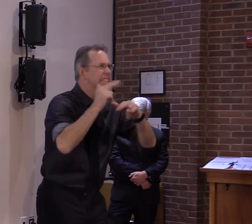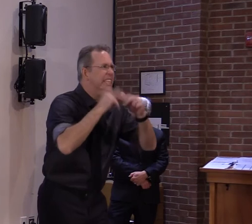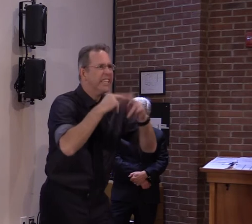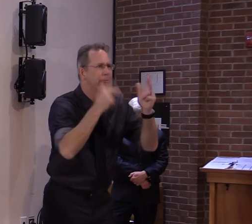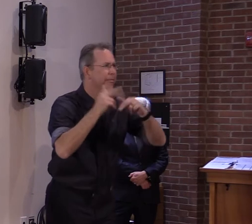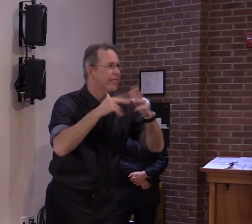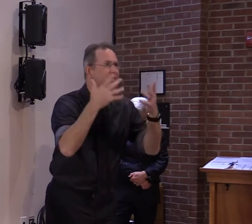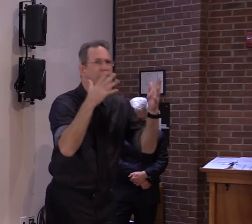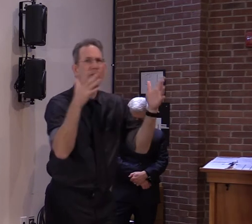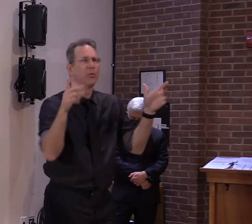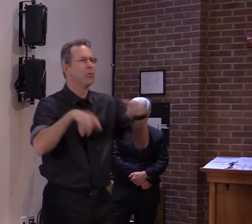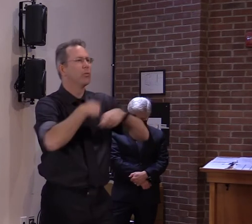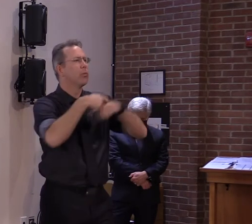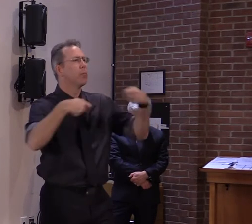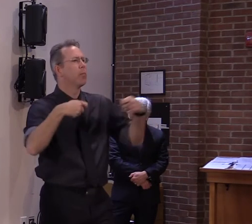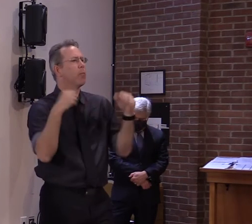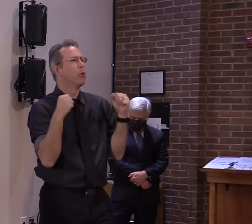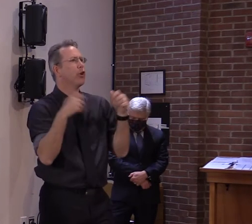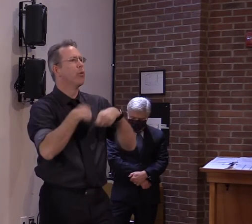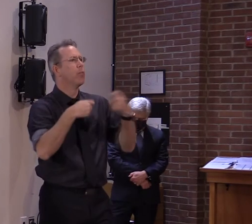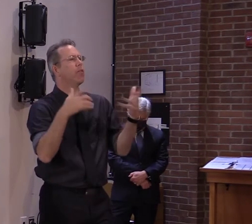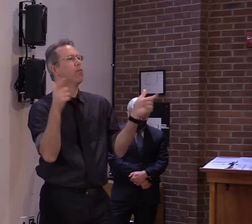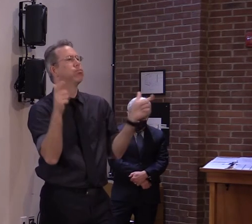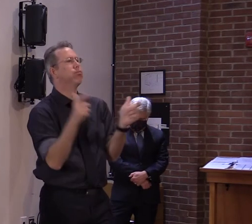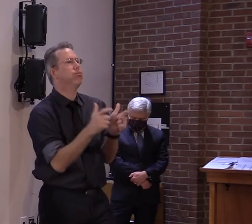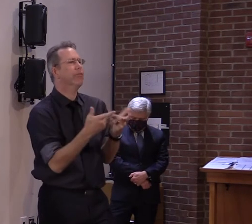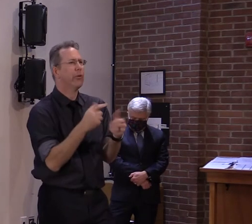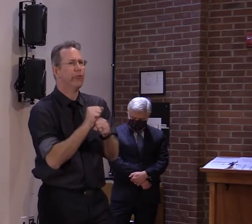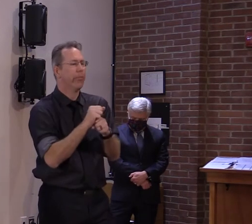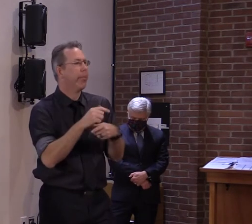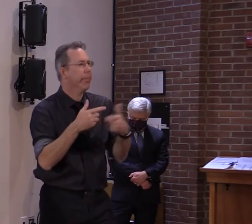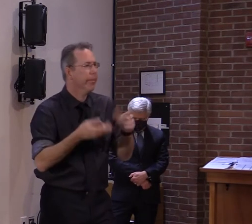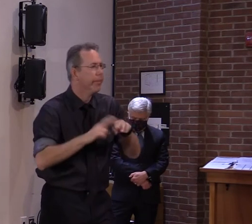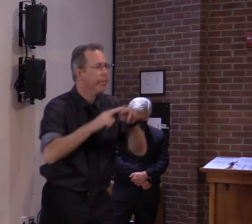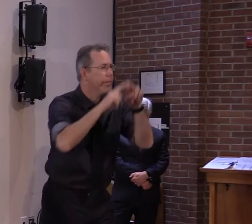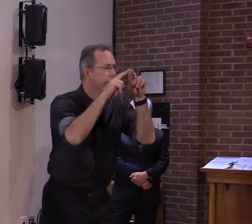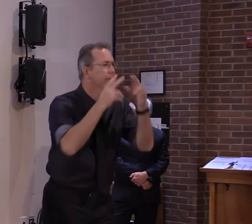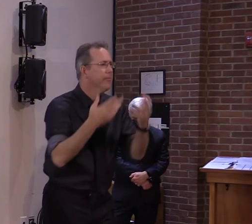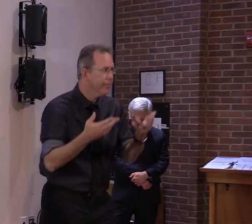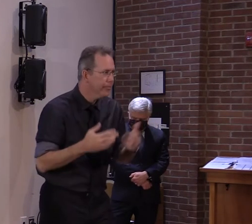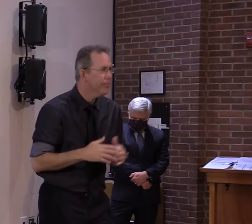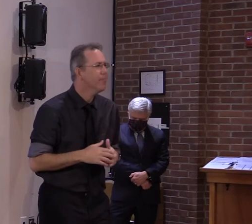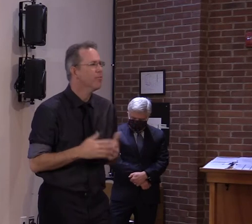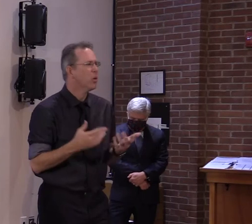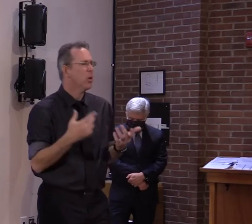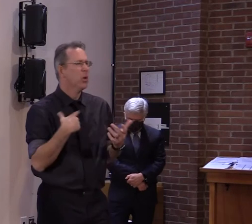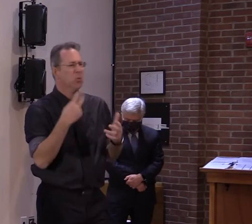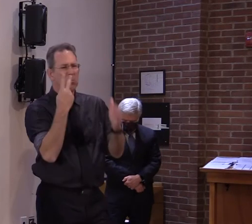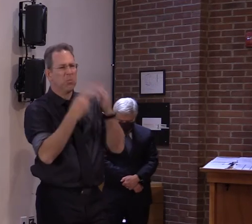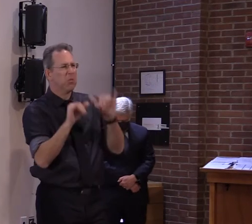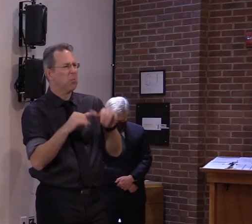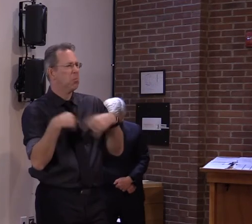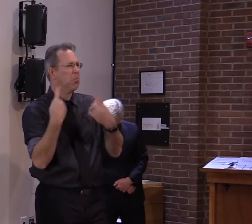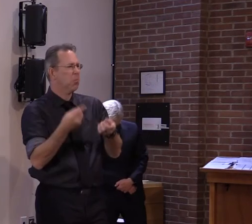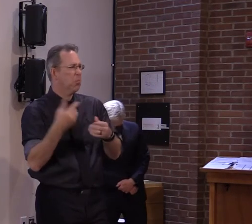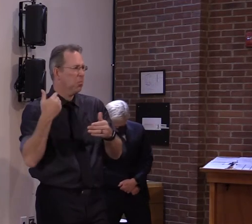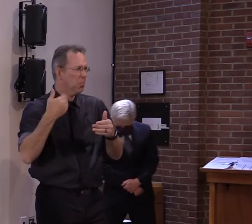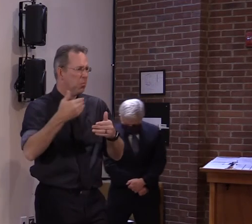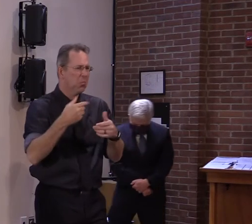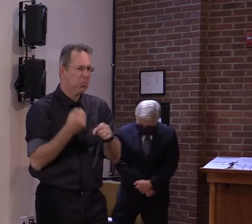Week over week, we're not seeing anything that is outside of the ordinary in terms of the time of